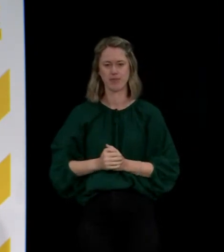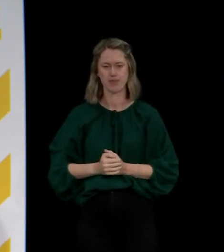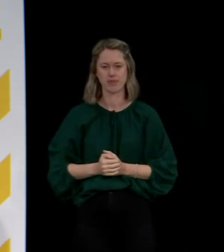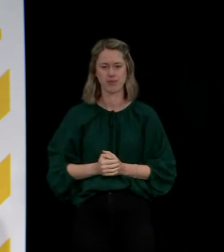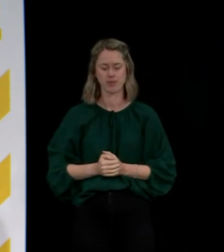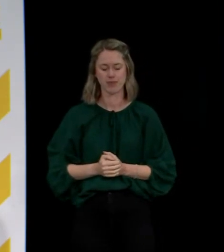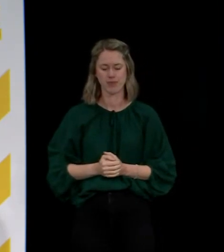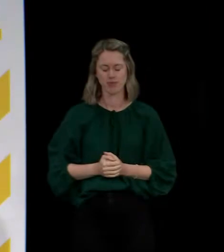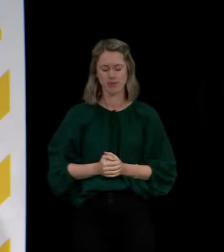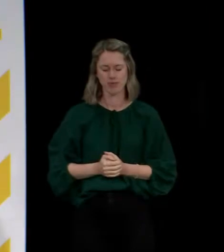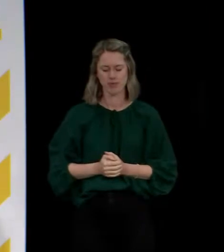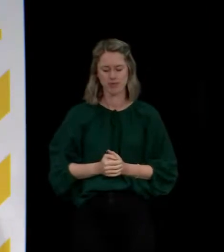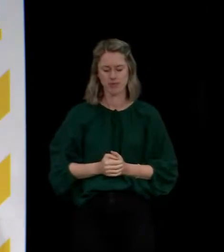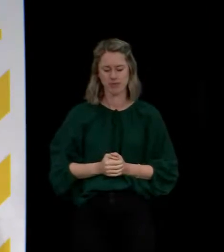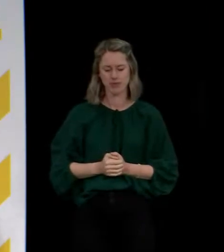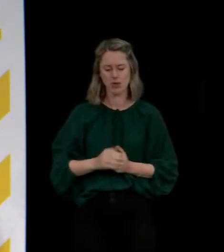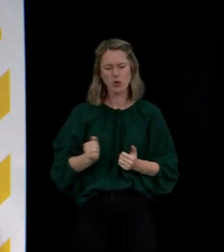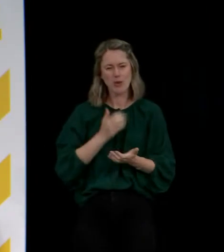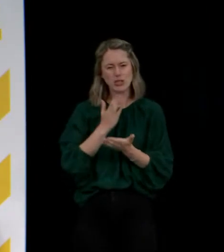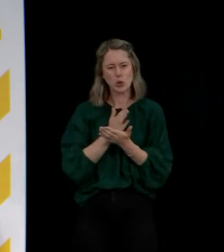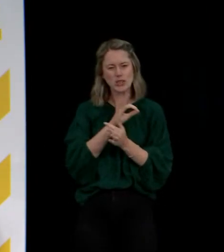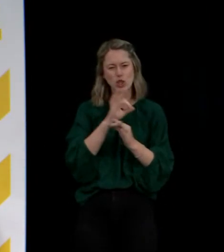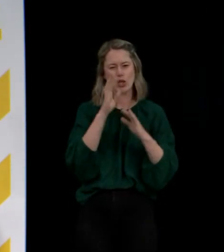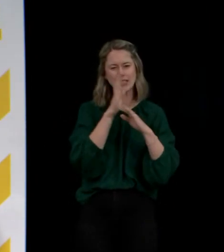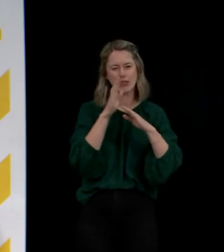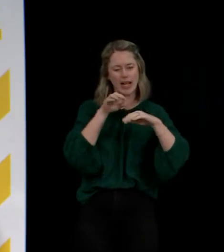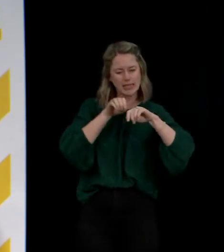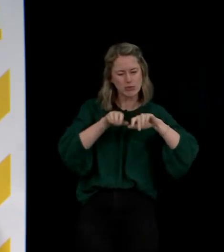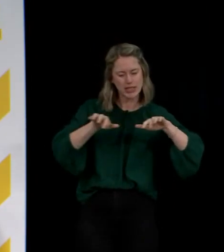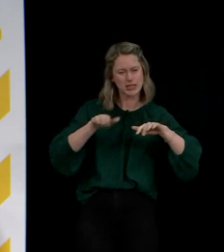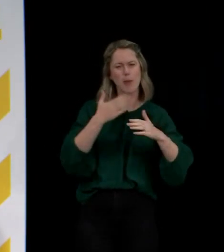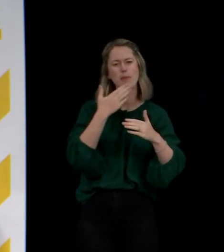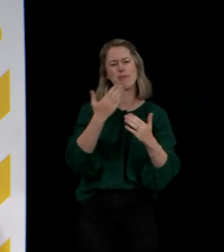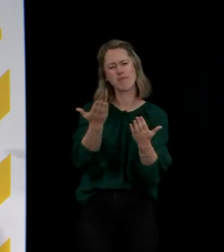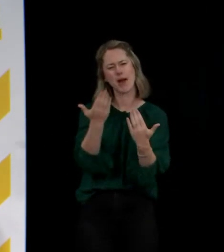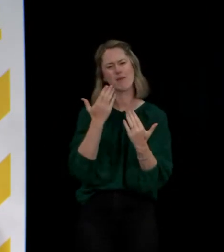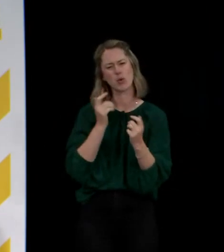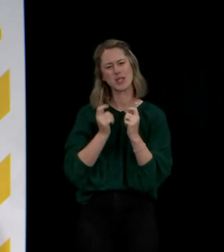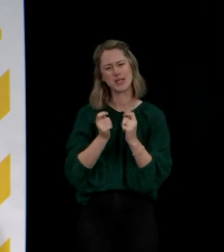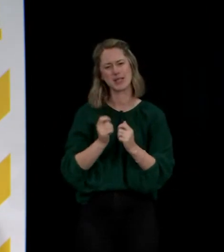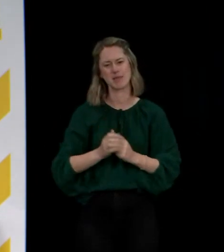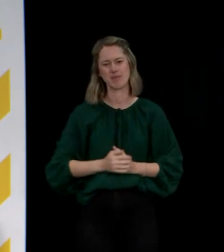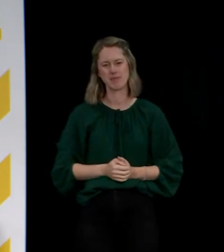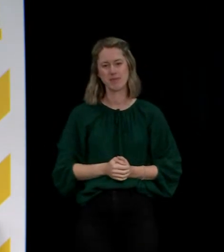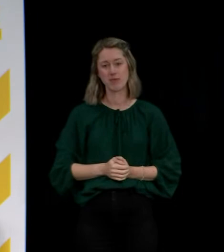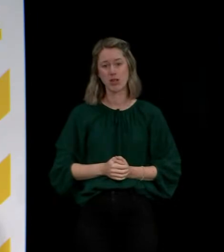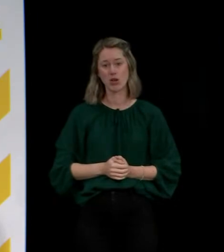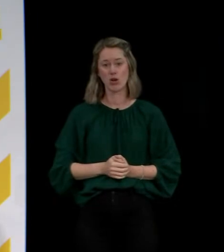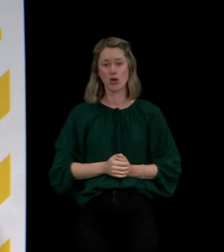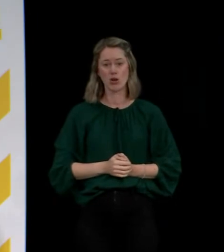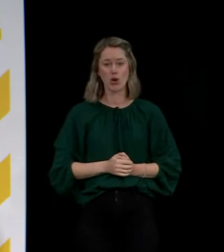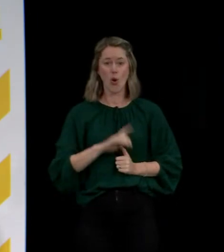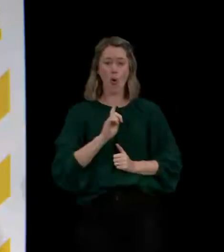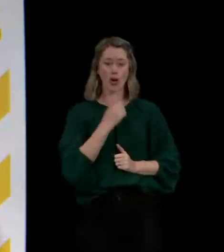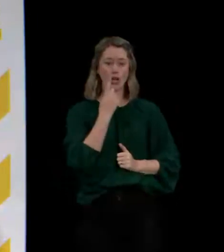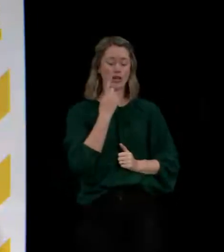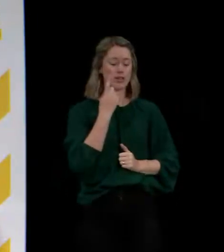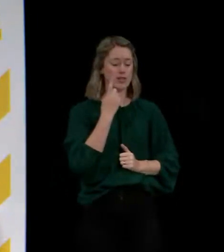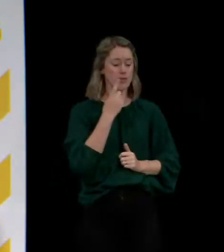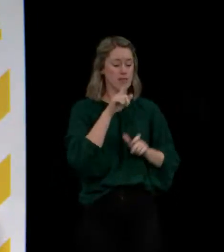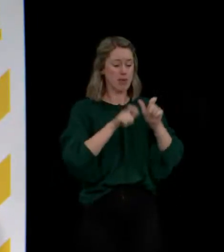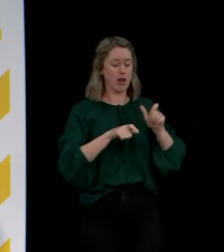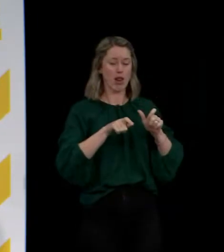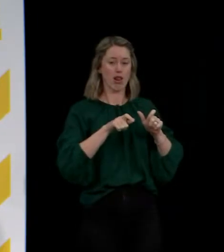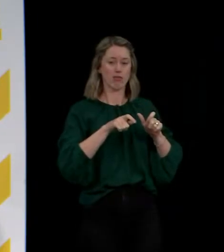check if there are any unidentified chains of transmission. The testing teams in Auckland are also going out to around 40 transitional